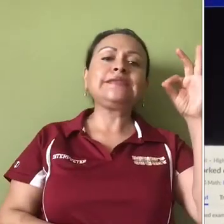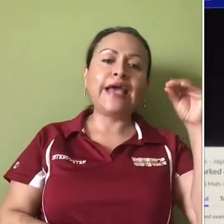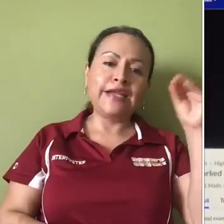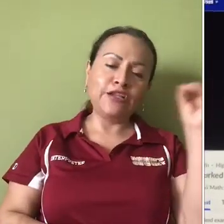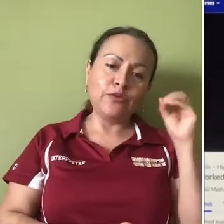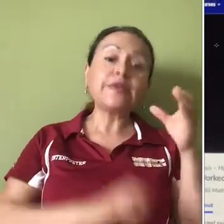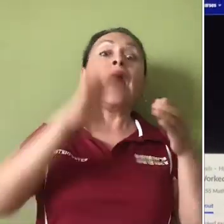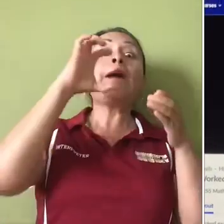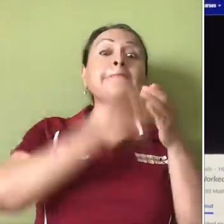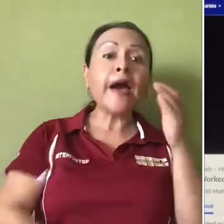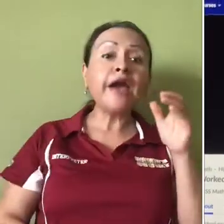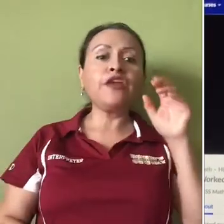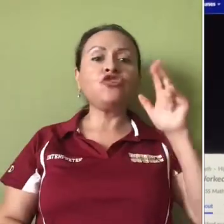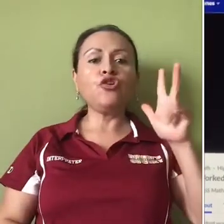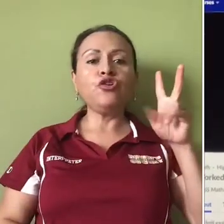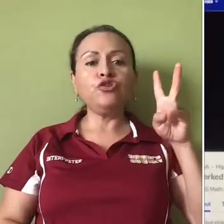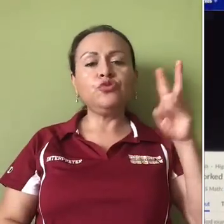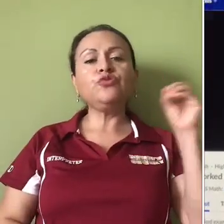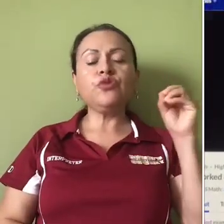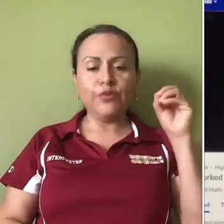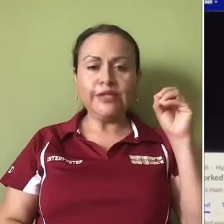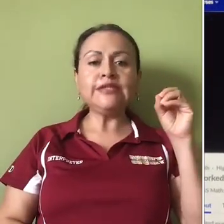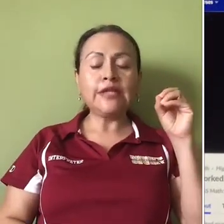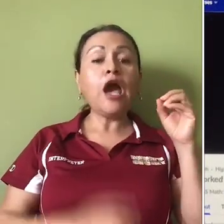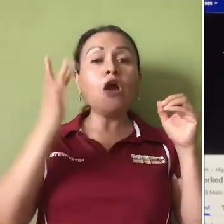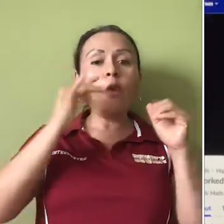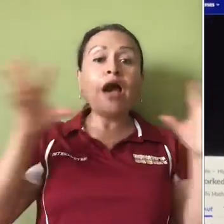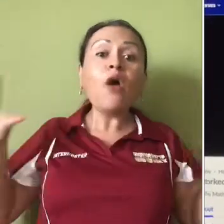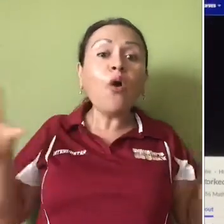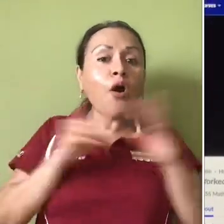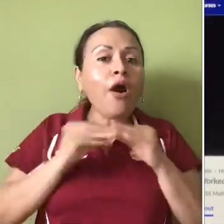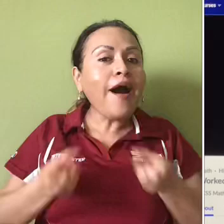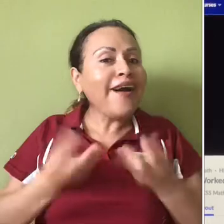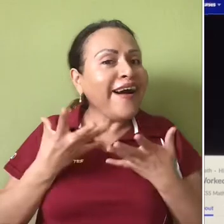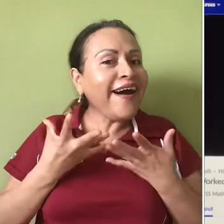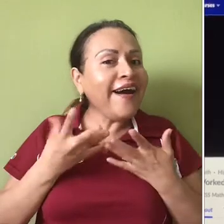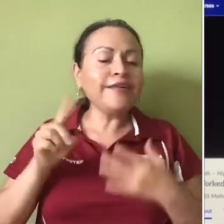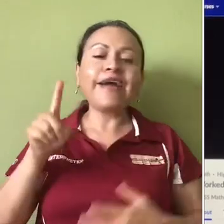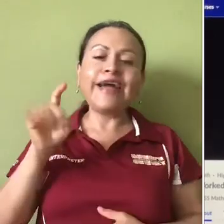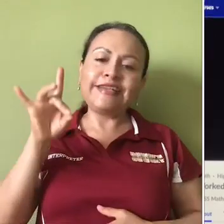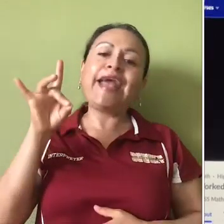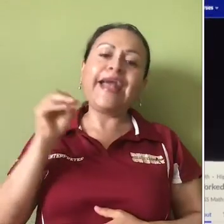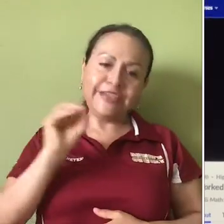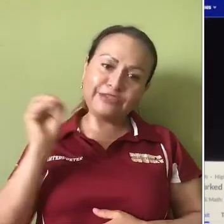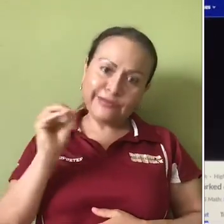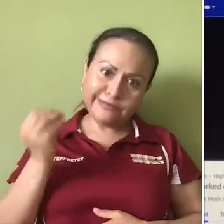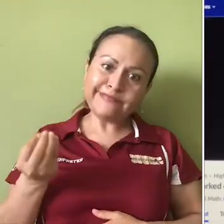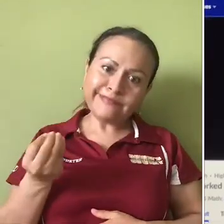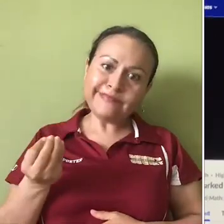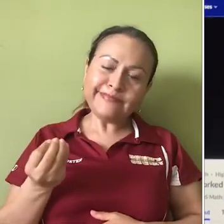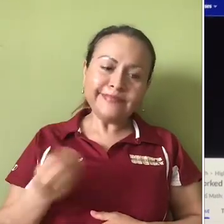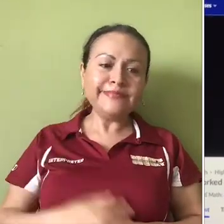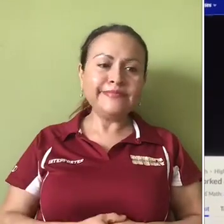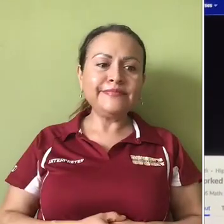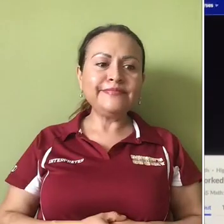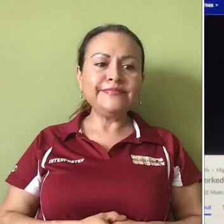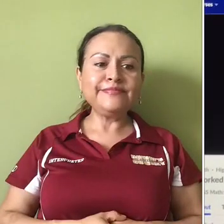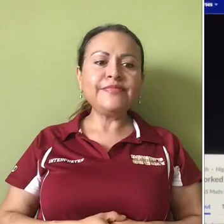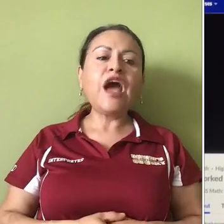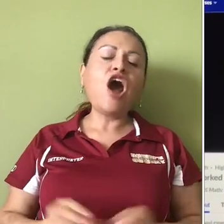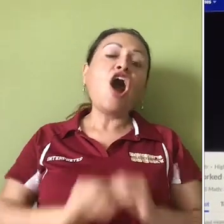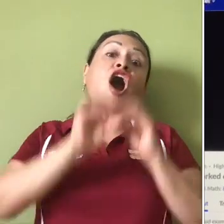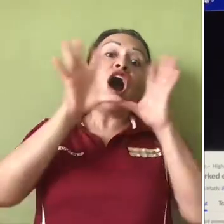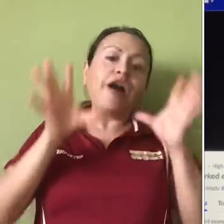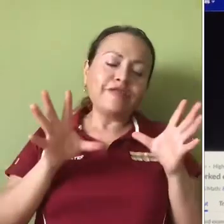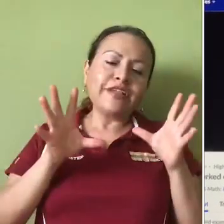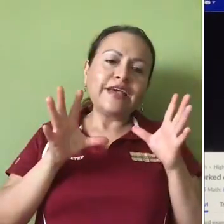degrees minus 32 degrees, because they all have to add up to 180 degrees. And I just kind of skipped a step there. Obviously